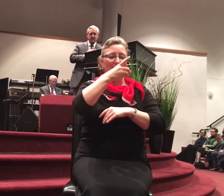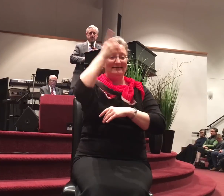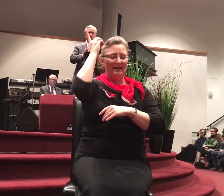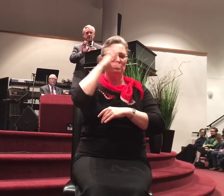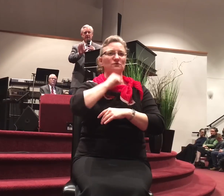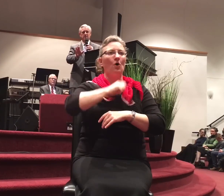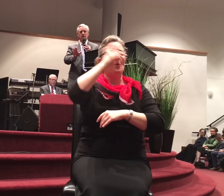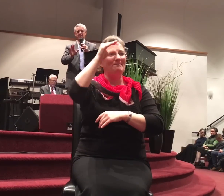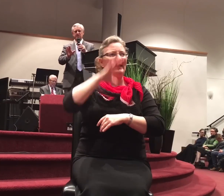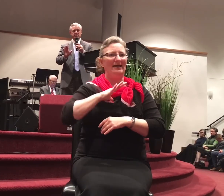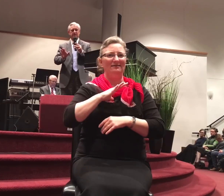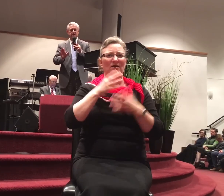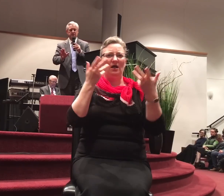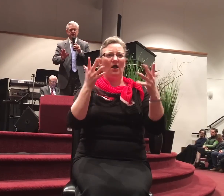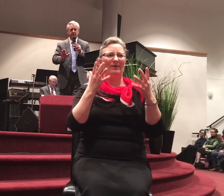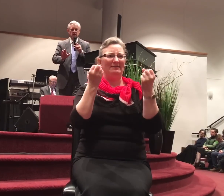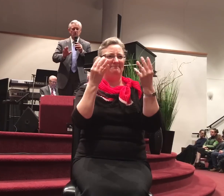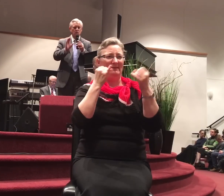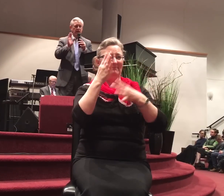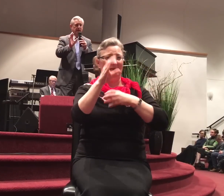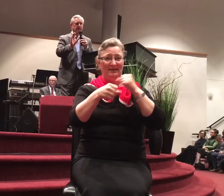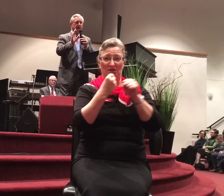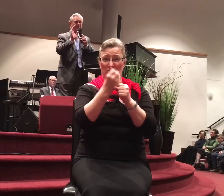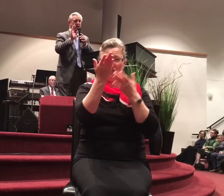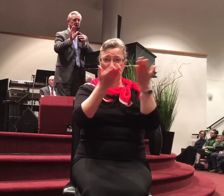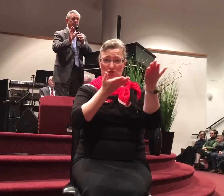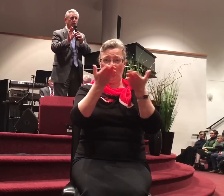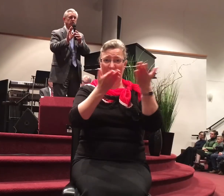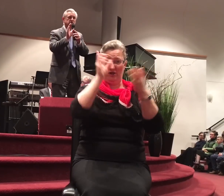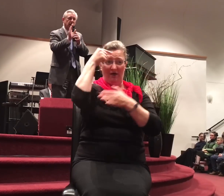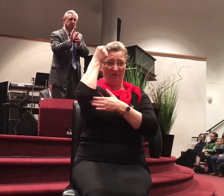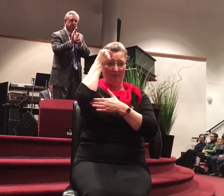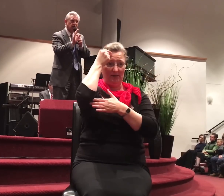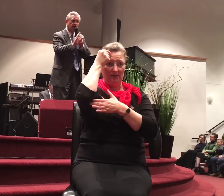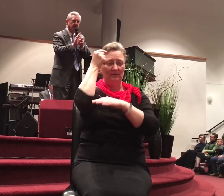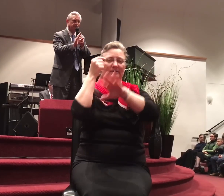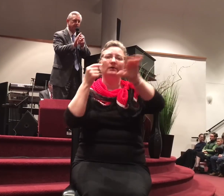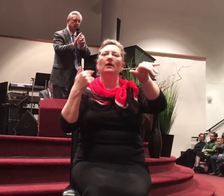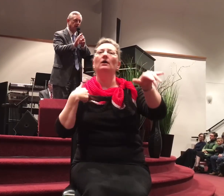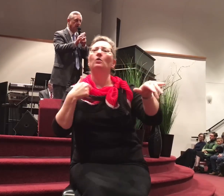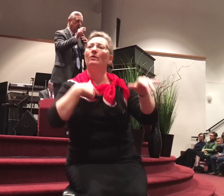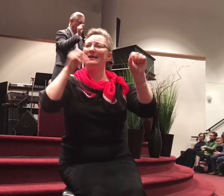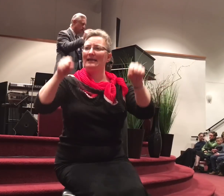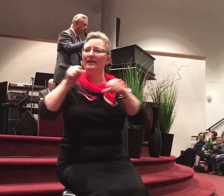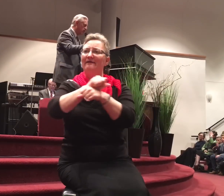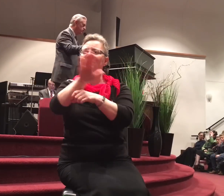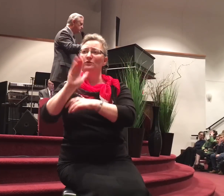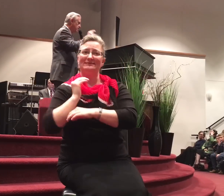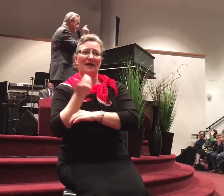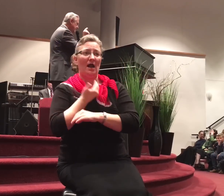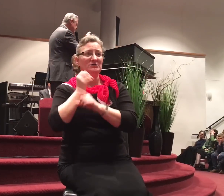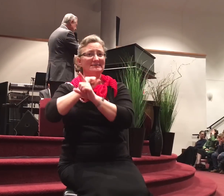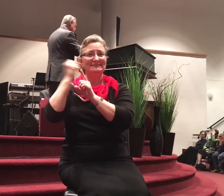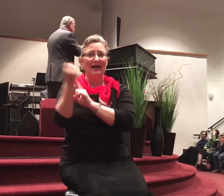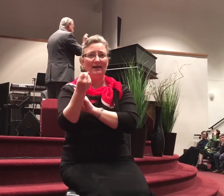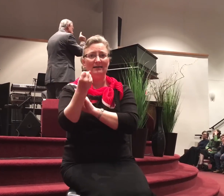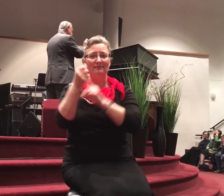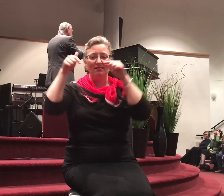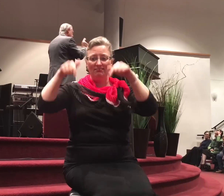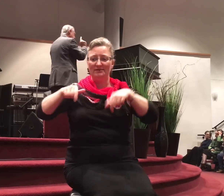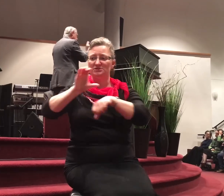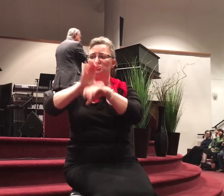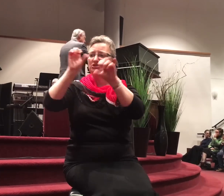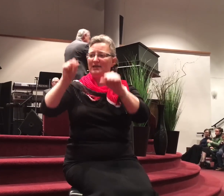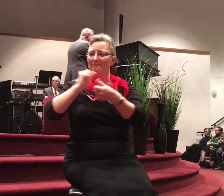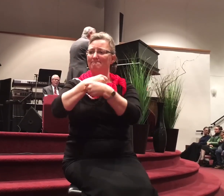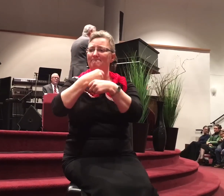government. I just want to take a moment to say this. We can have an influence in our society. This church can make a difference in the